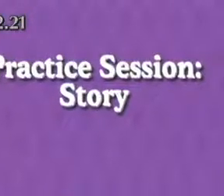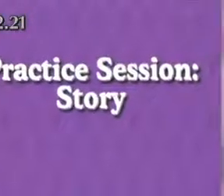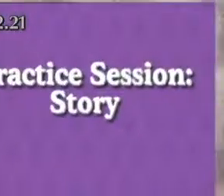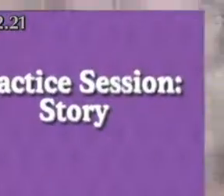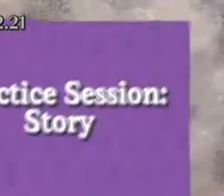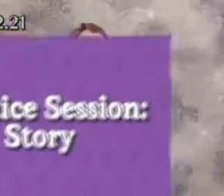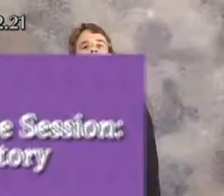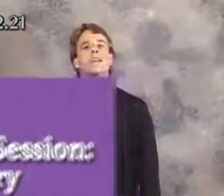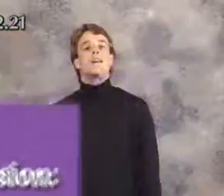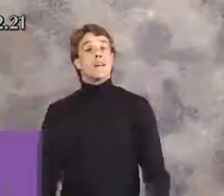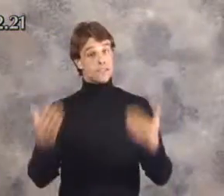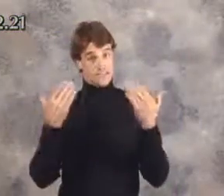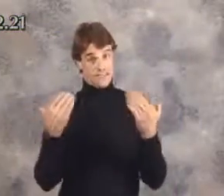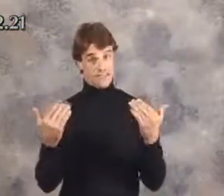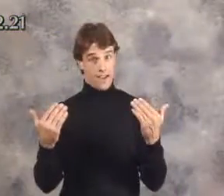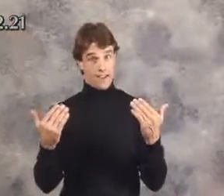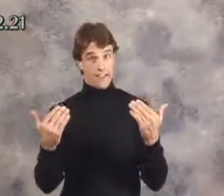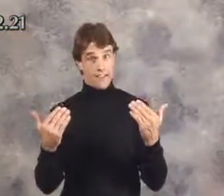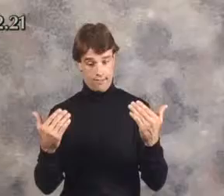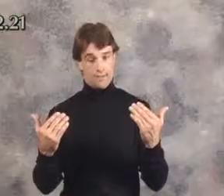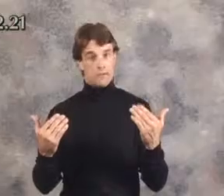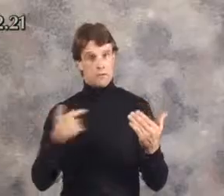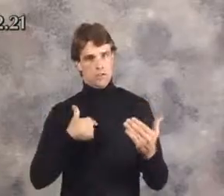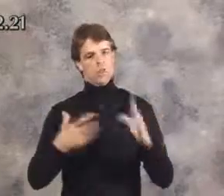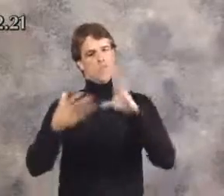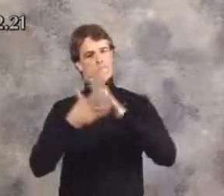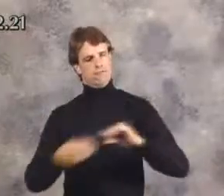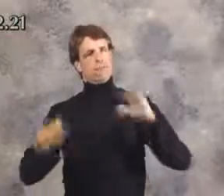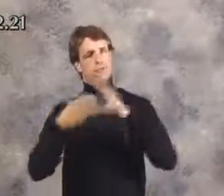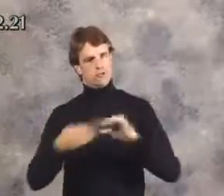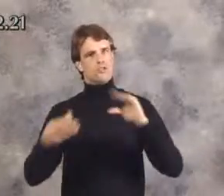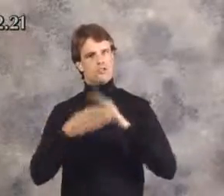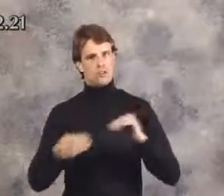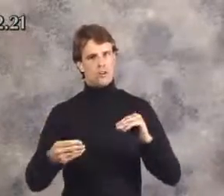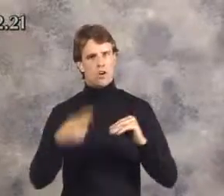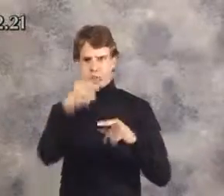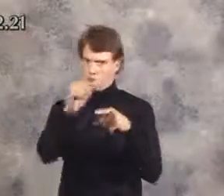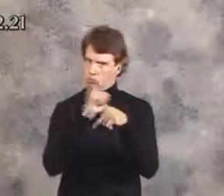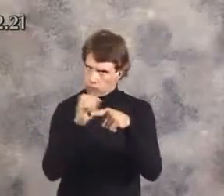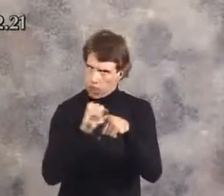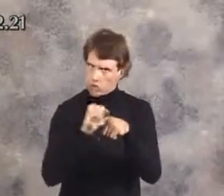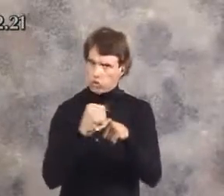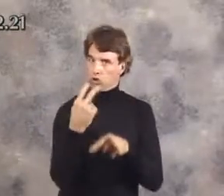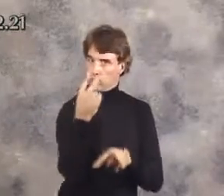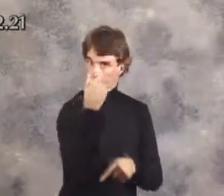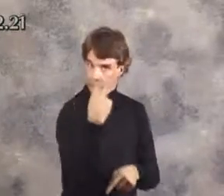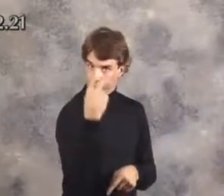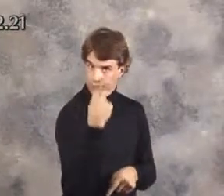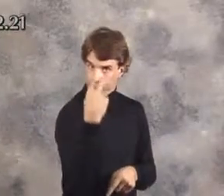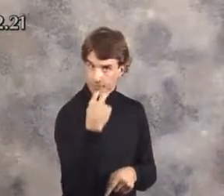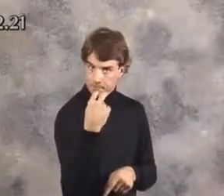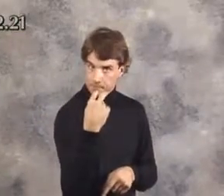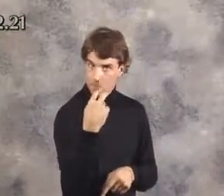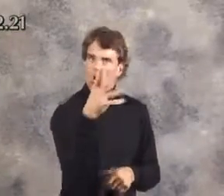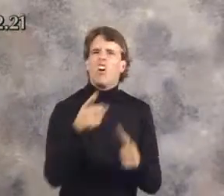Now, I'm going to tell a story, and you can practice reading the